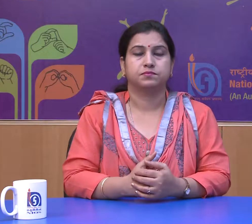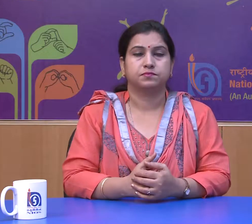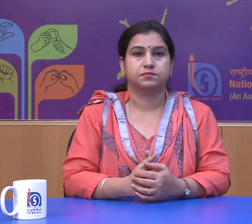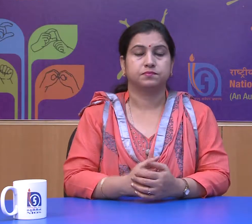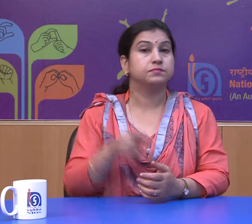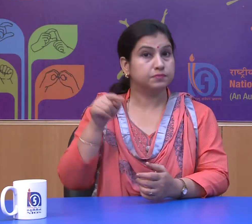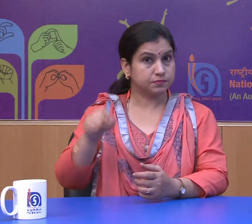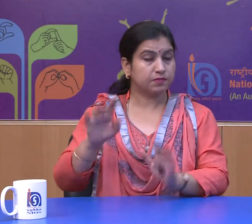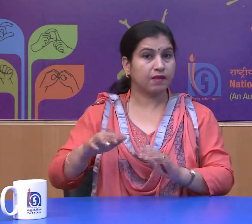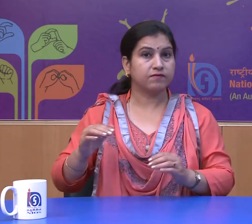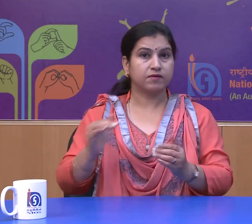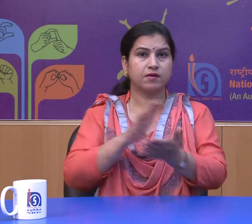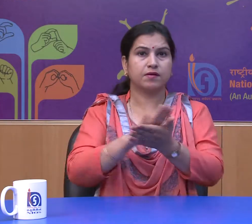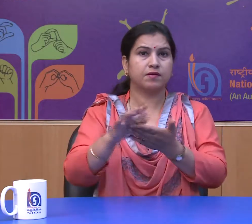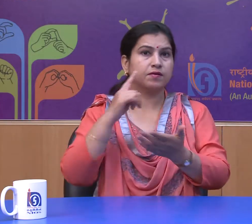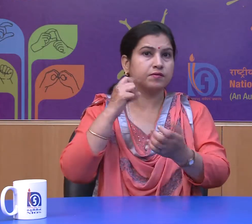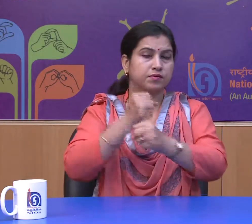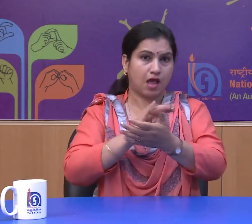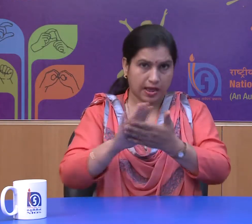There are high courts under it